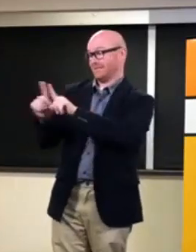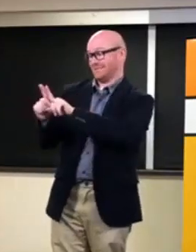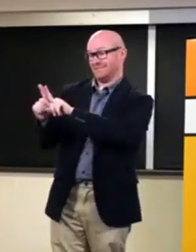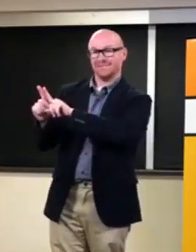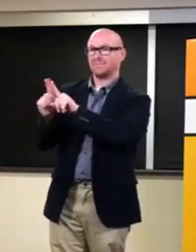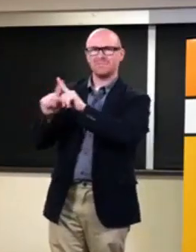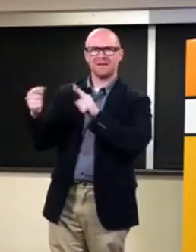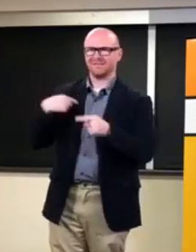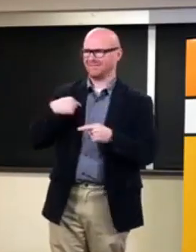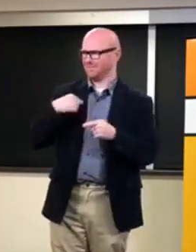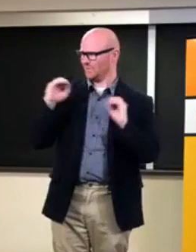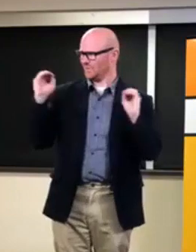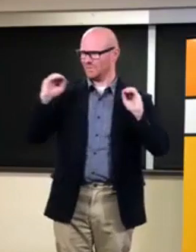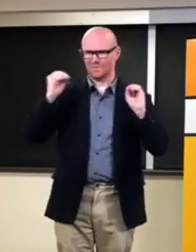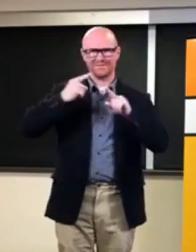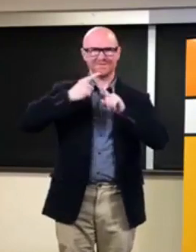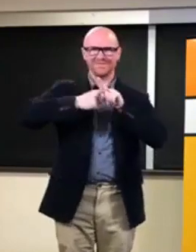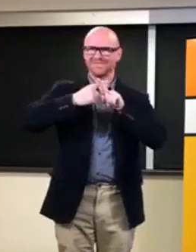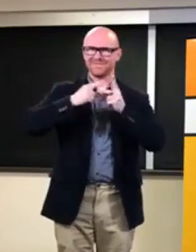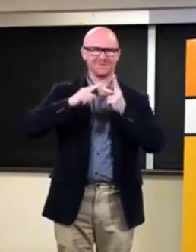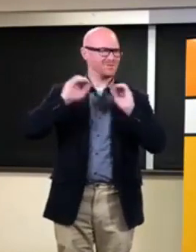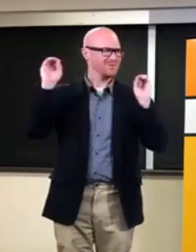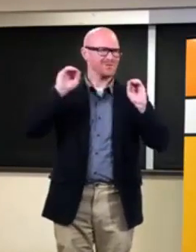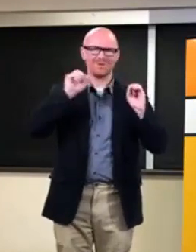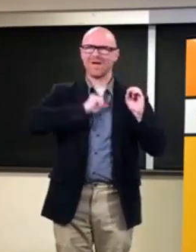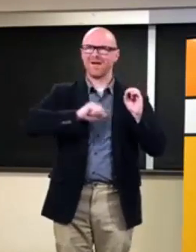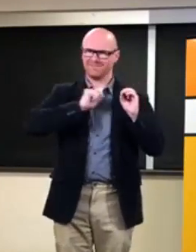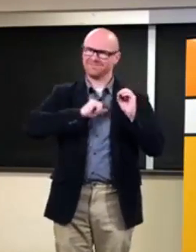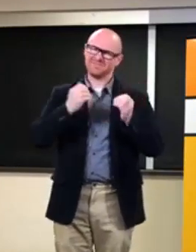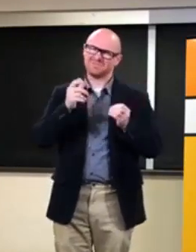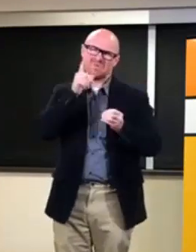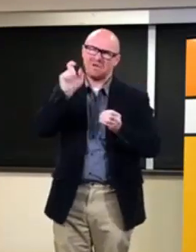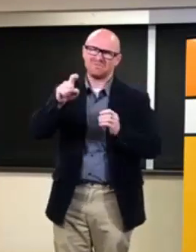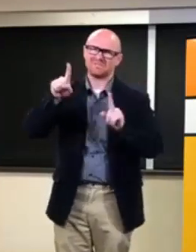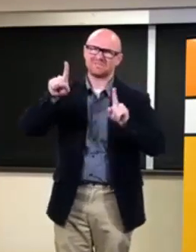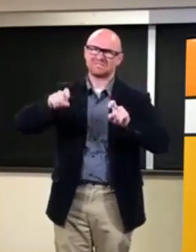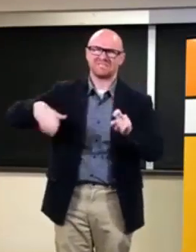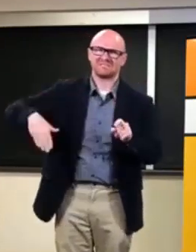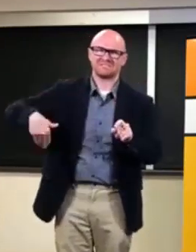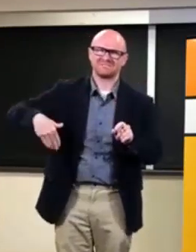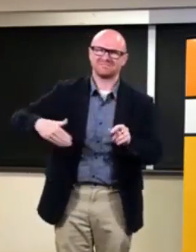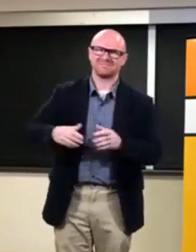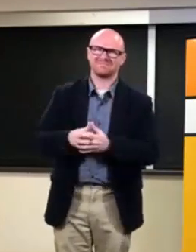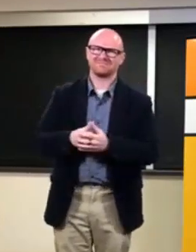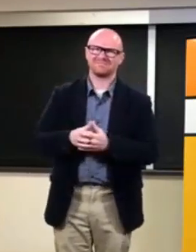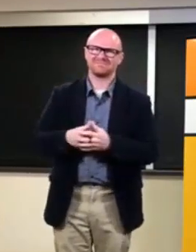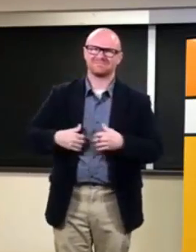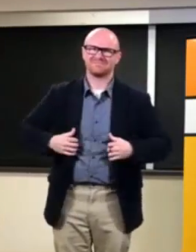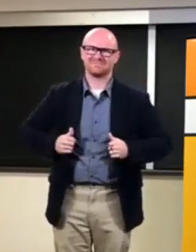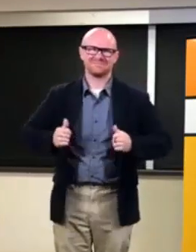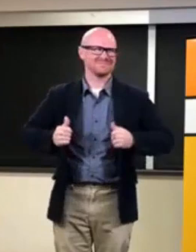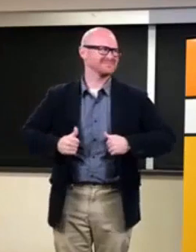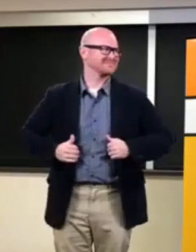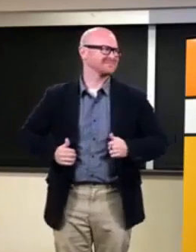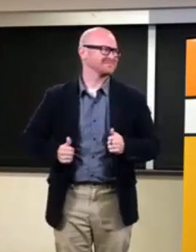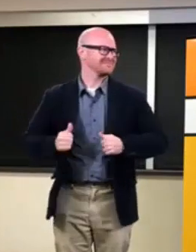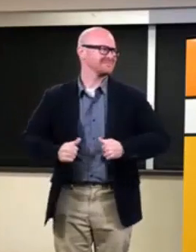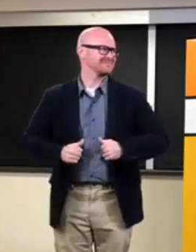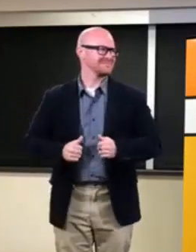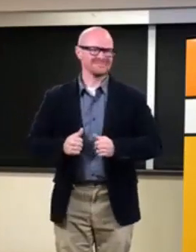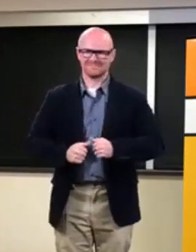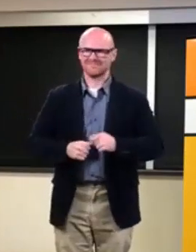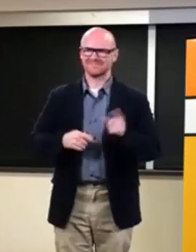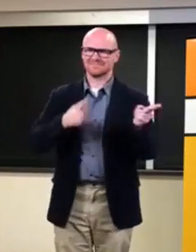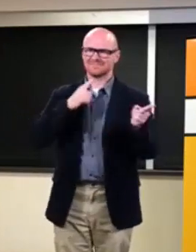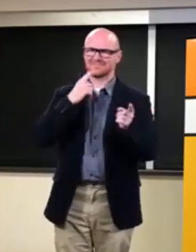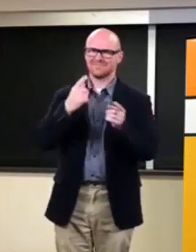asymptomatic individuals at this point in the outbreak. and kind of as a Dr. John, One final question in the room here. Capitol